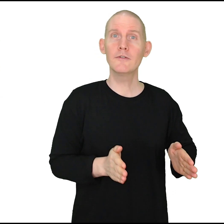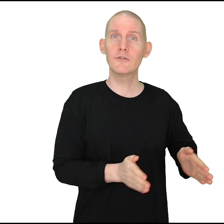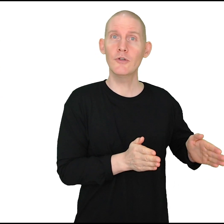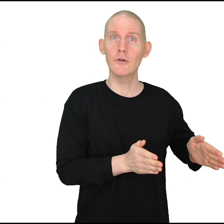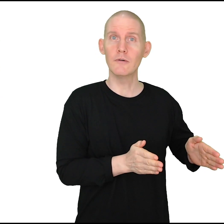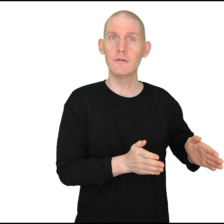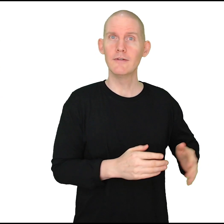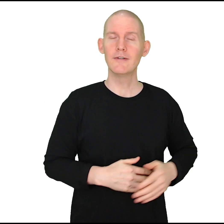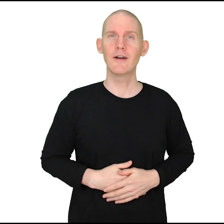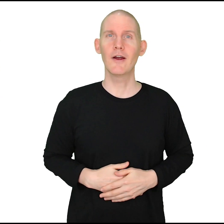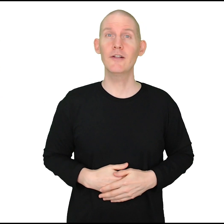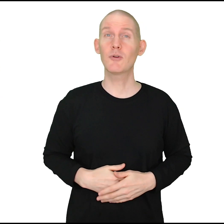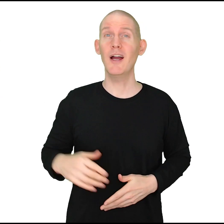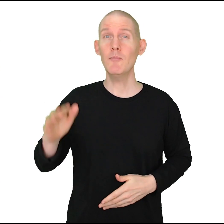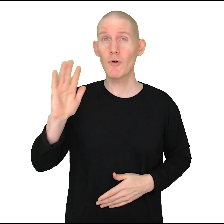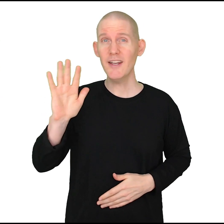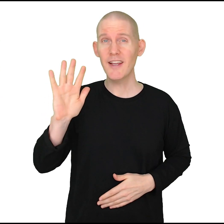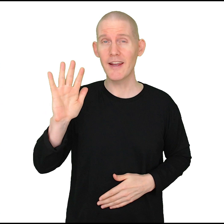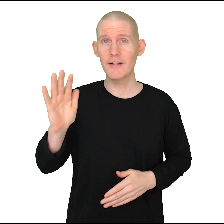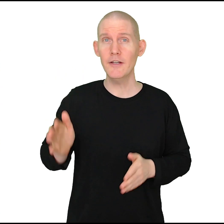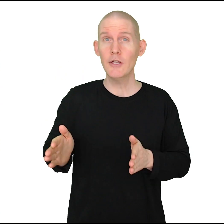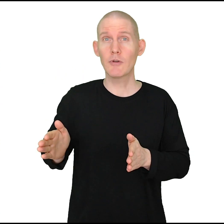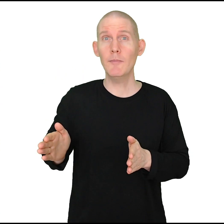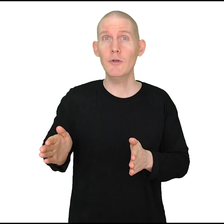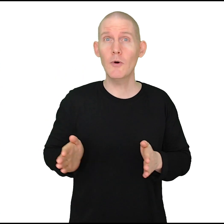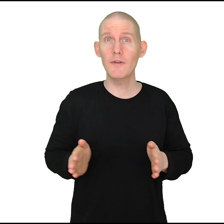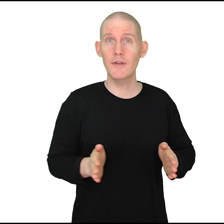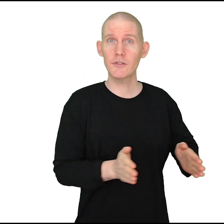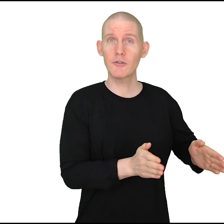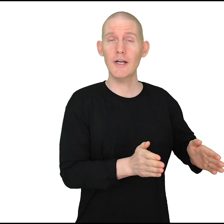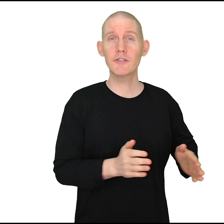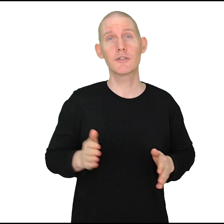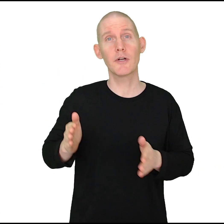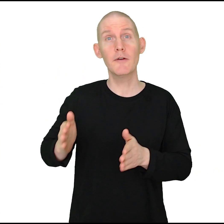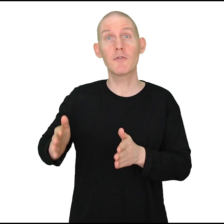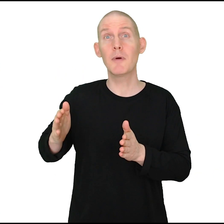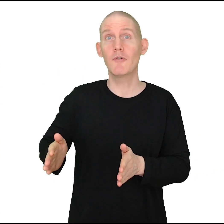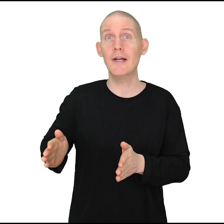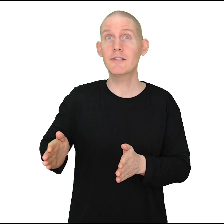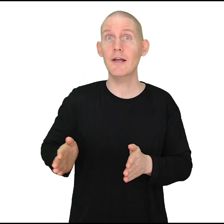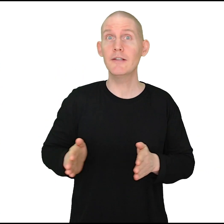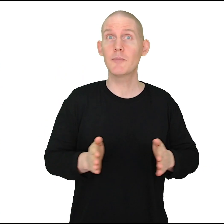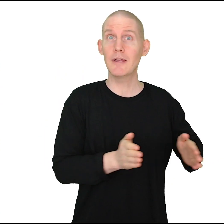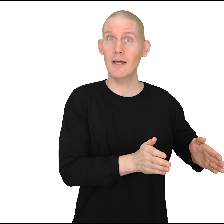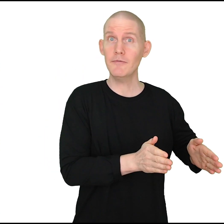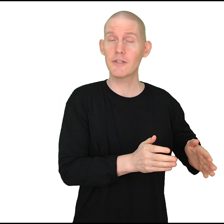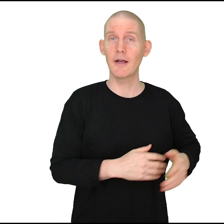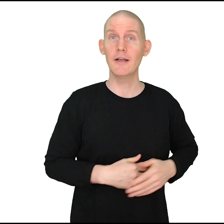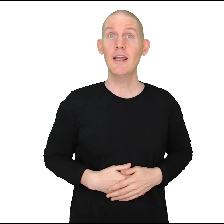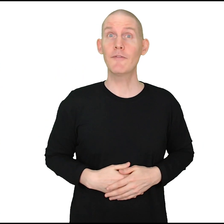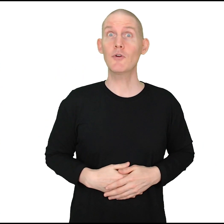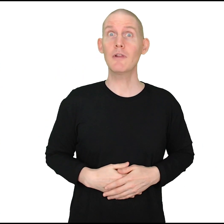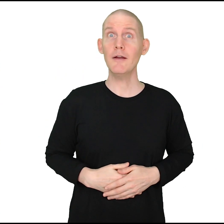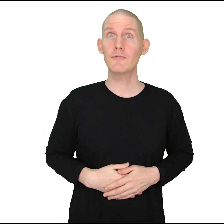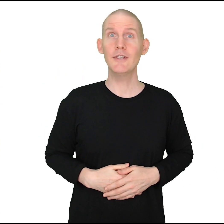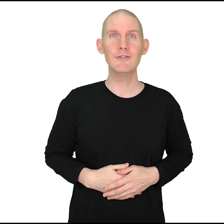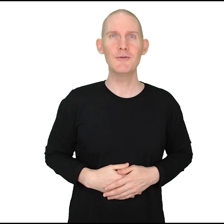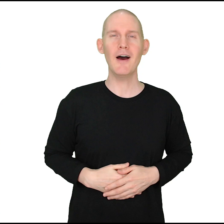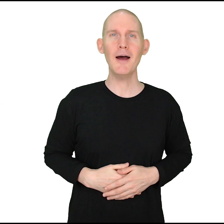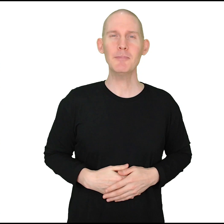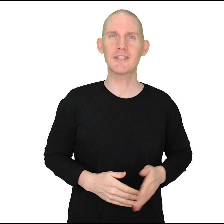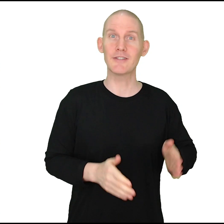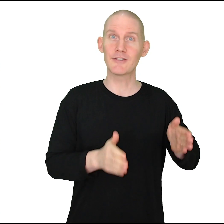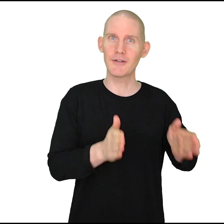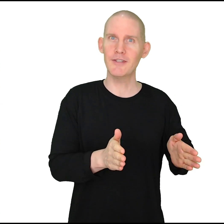1, 2. All right, so I'm right-handed, so I'm going to go in this direction, starting from my right side to my left side. If you're lefty, do